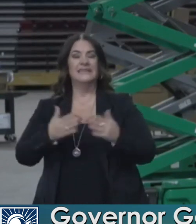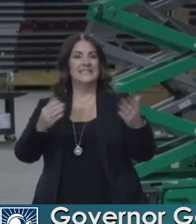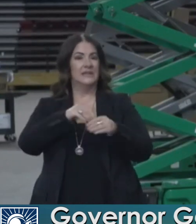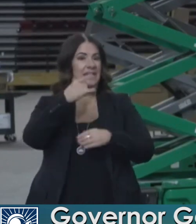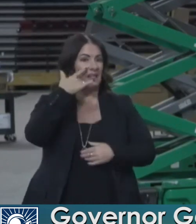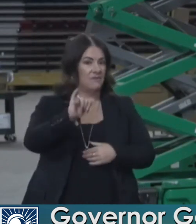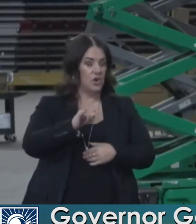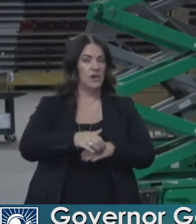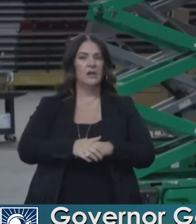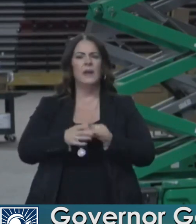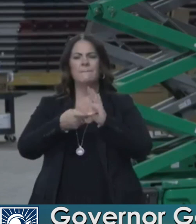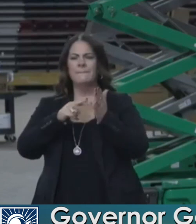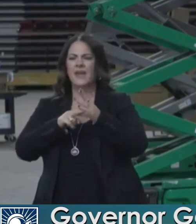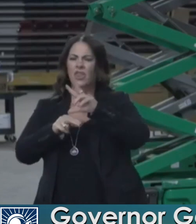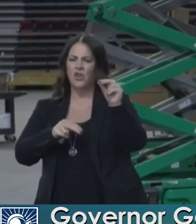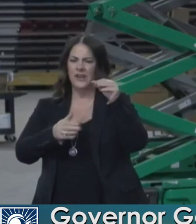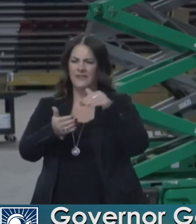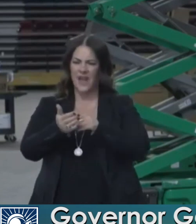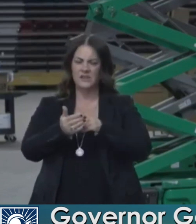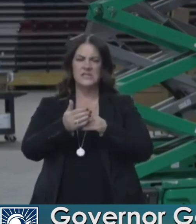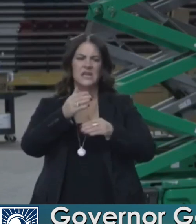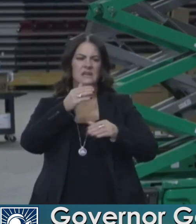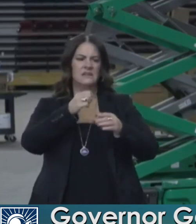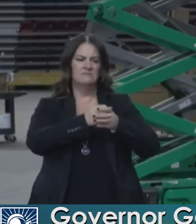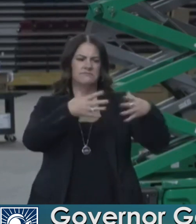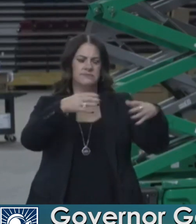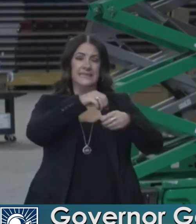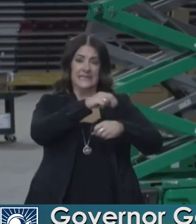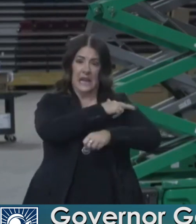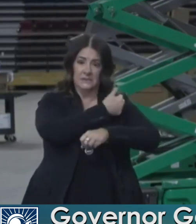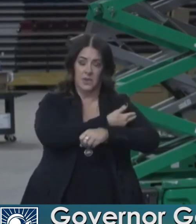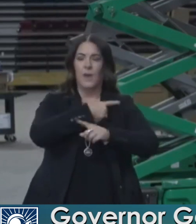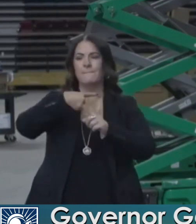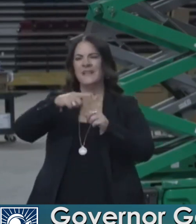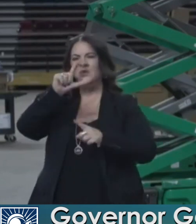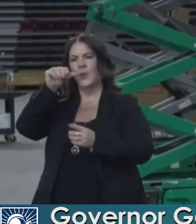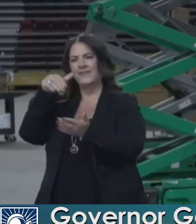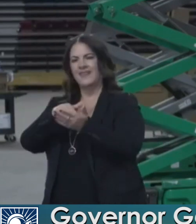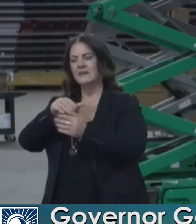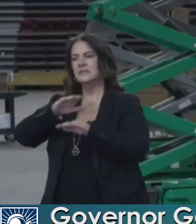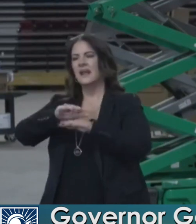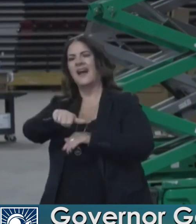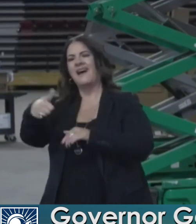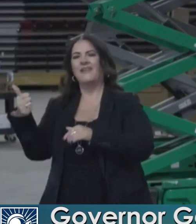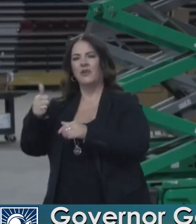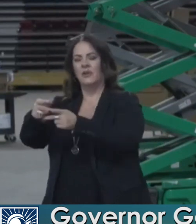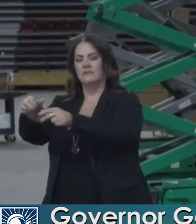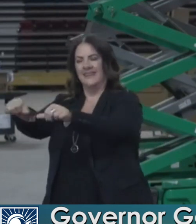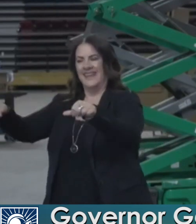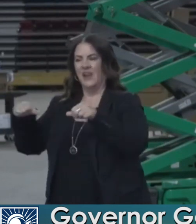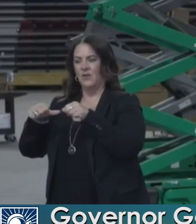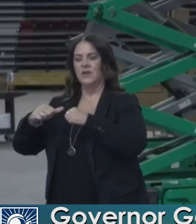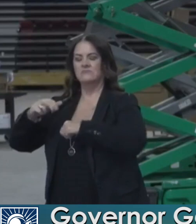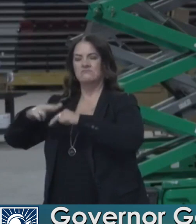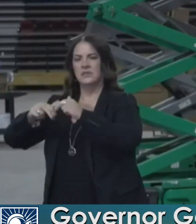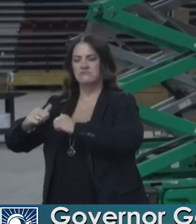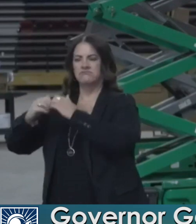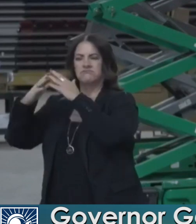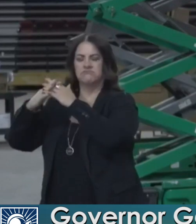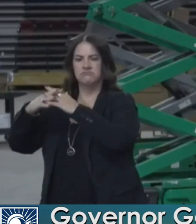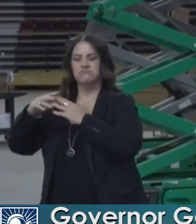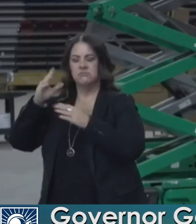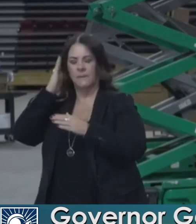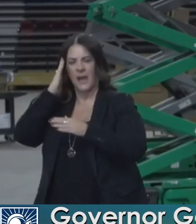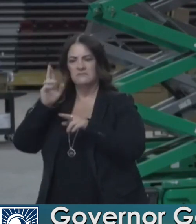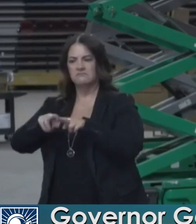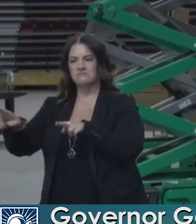for alternative care sites. So within the hospital system, acute care, a focus on building capacity and assets